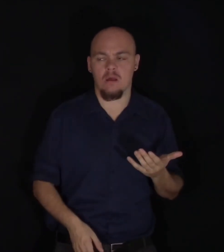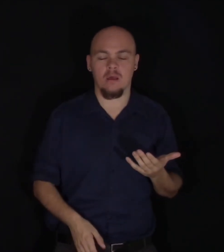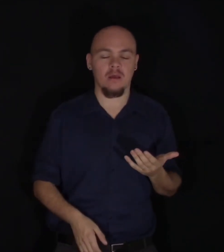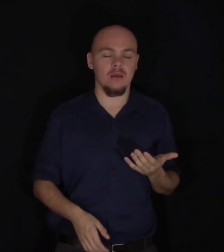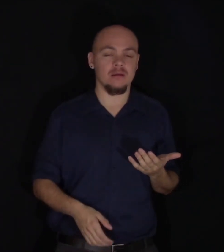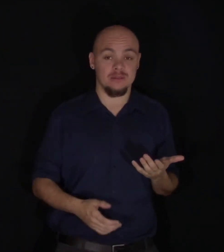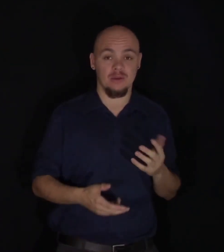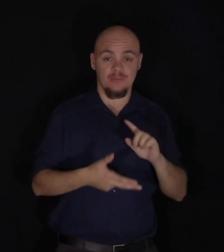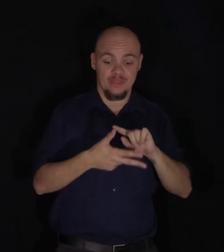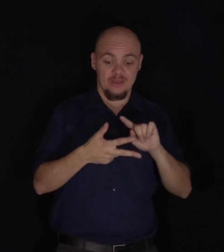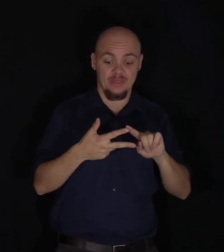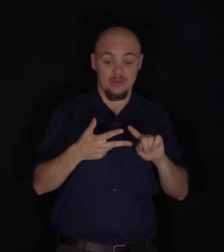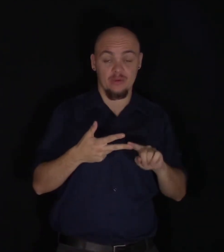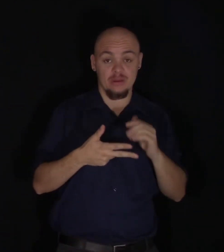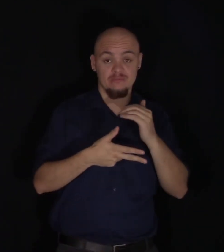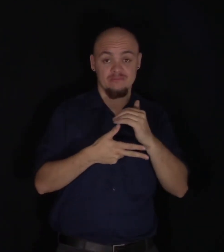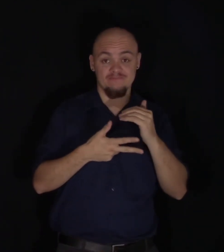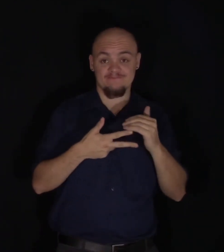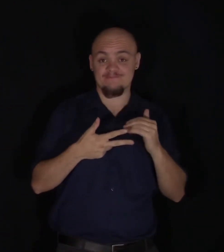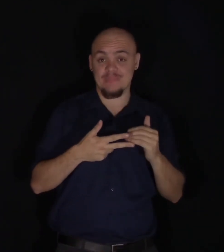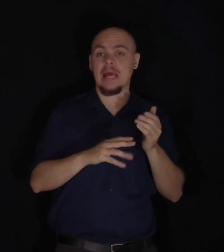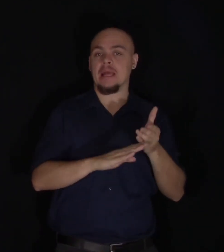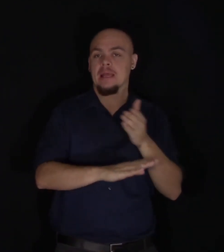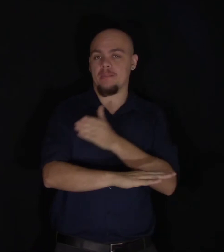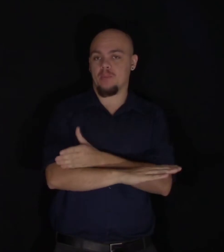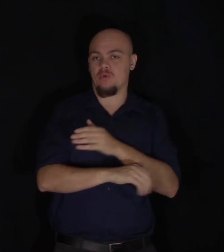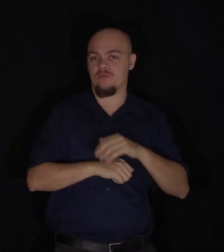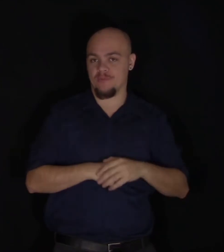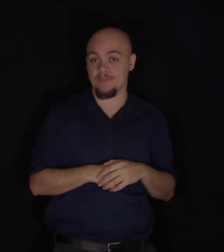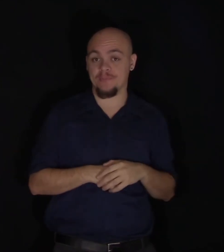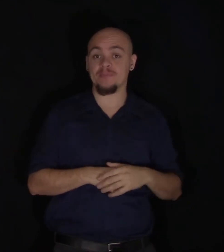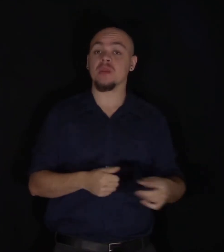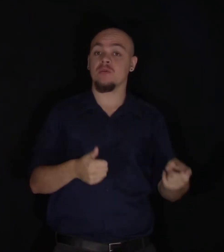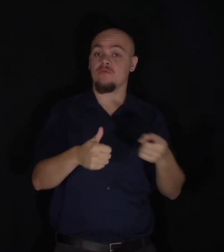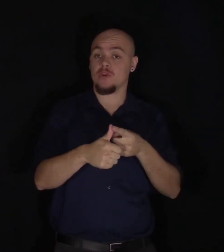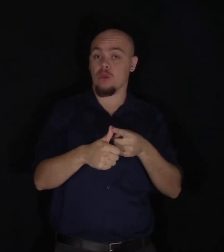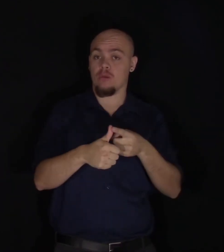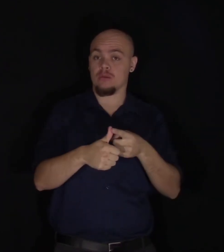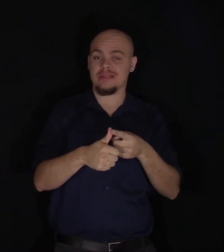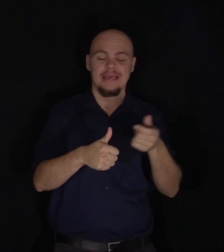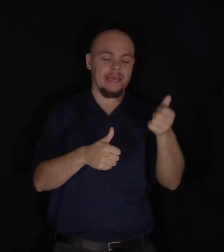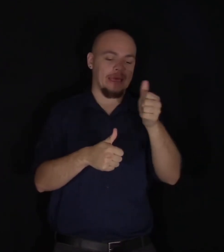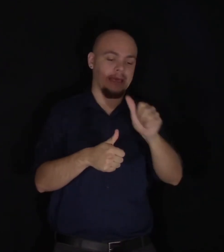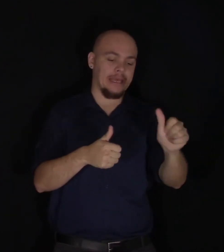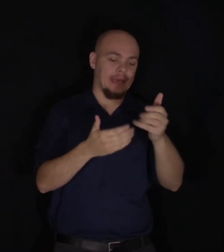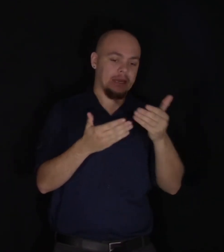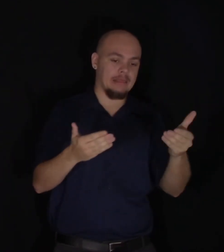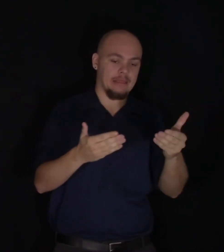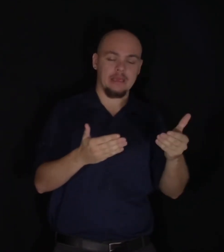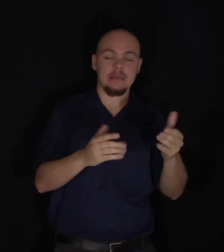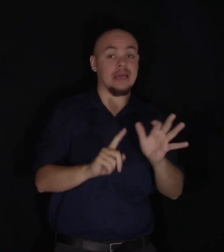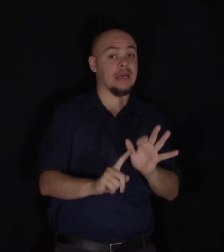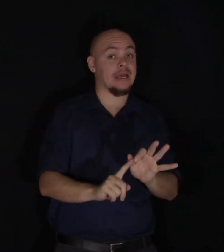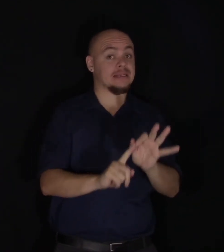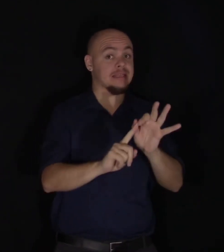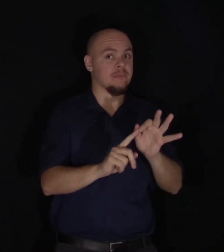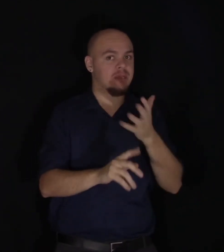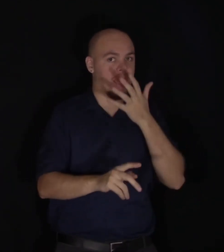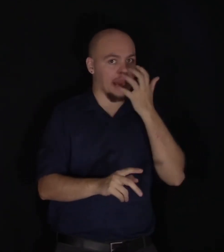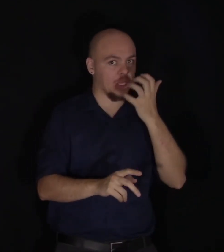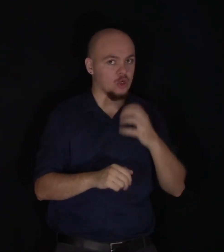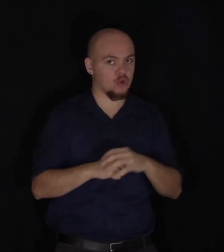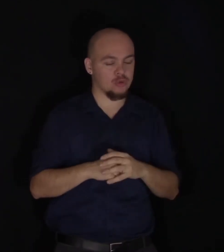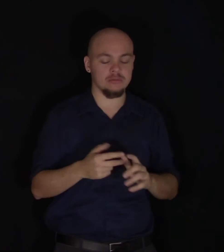These 3 steps can help. Step number 1, anything but anger. Step number